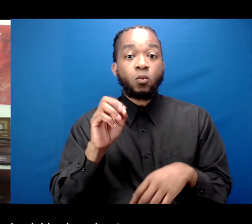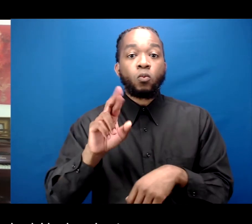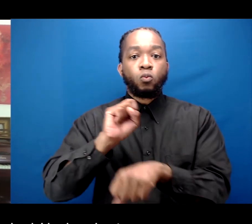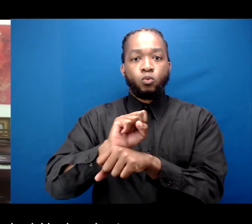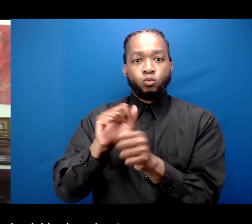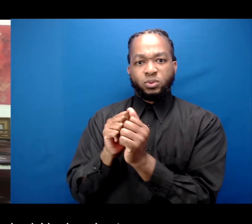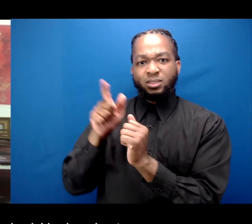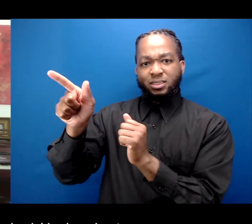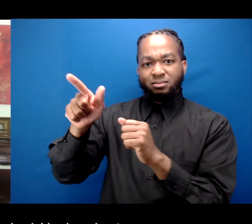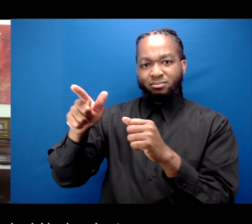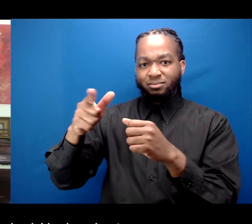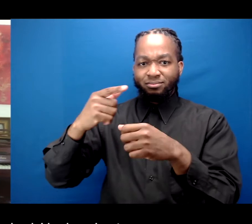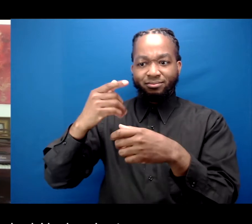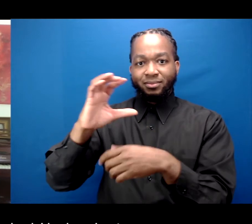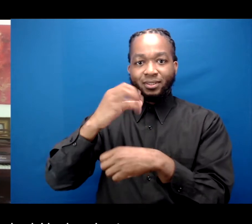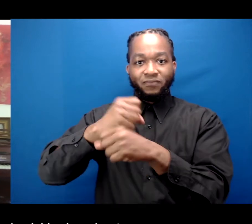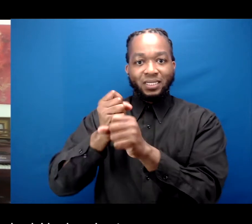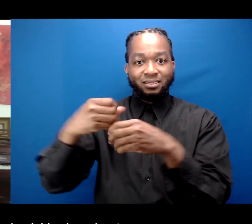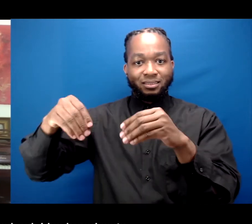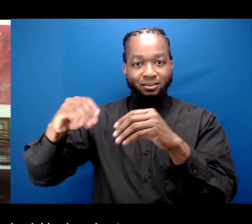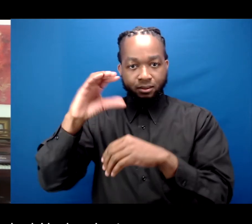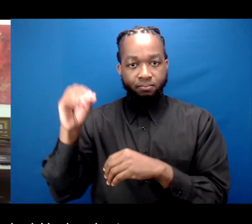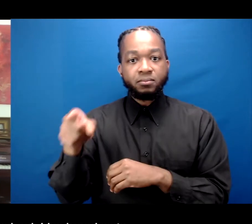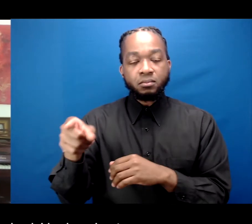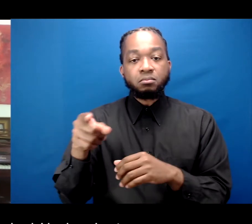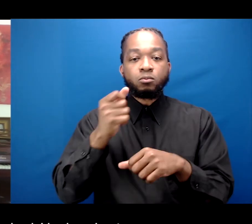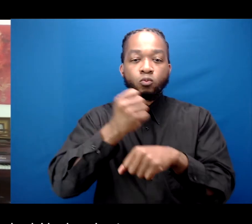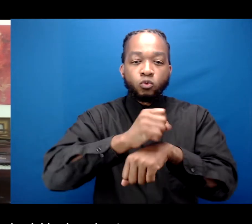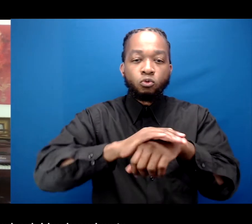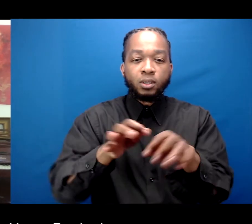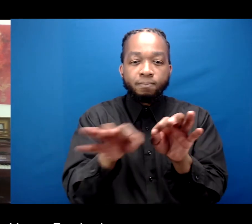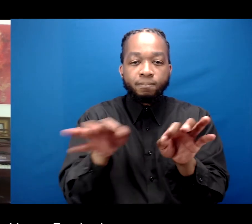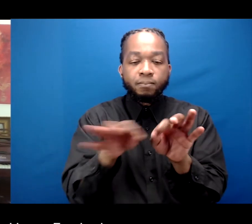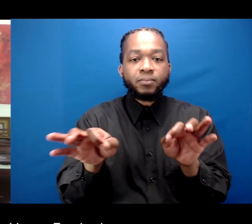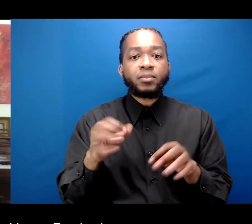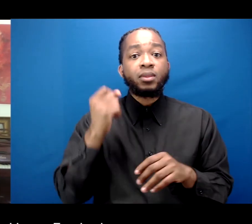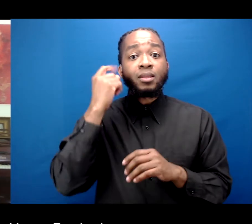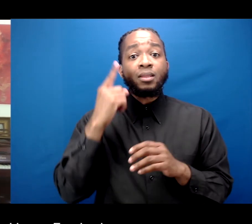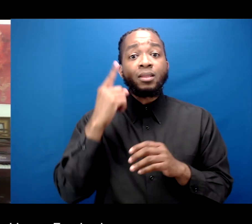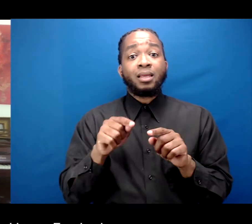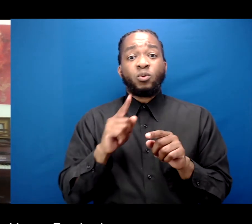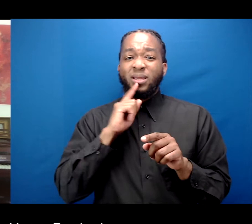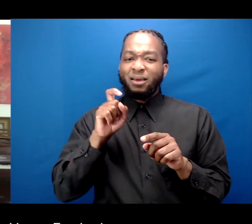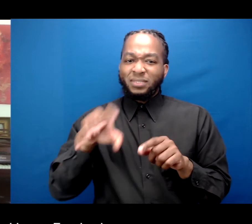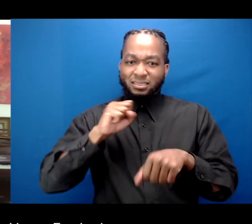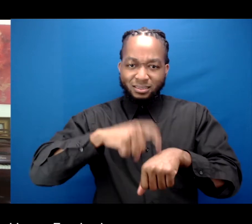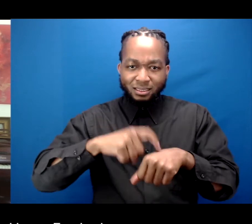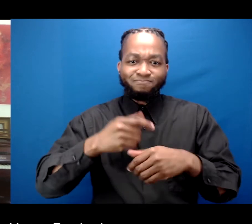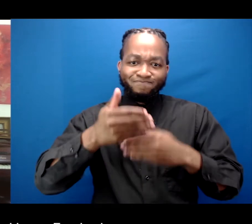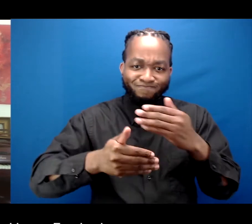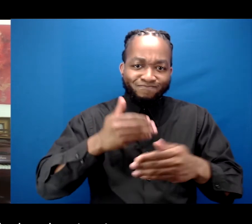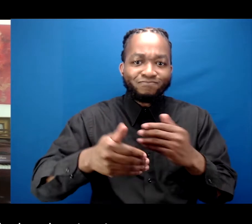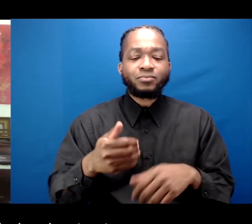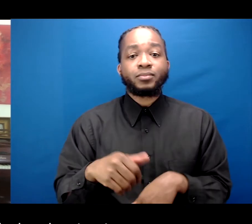into their Facebook Live broadcast. But not everyone takes the time to add captions, and our goal is for every video on Facebook to have